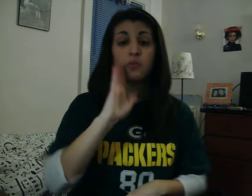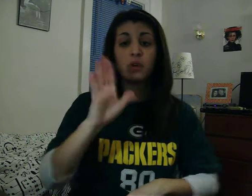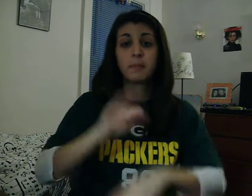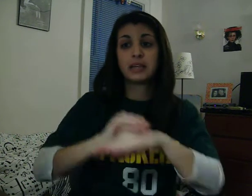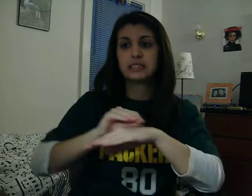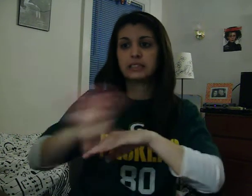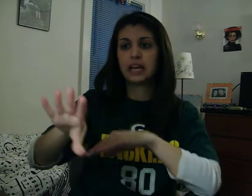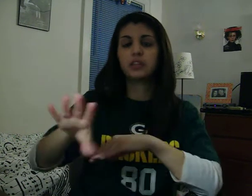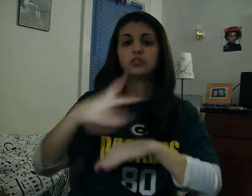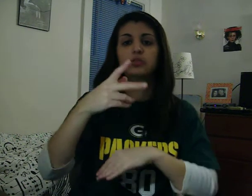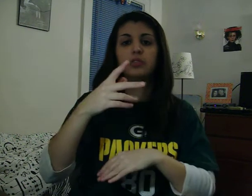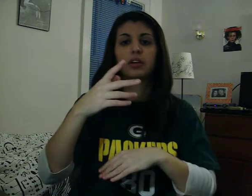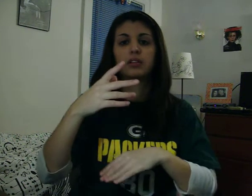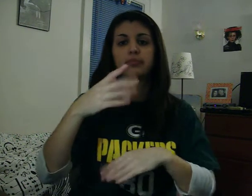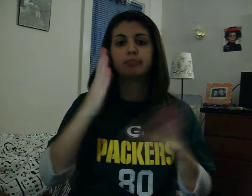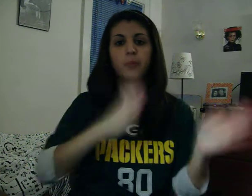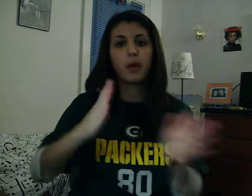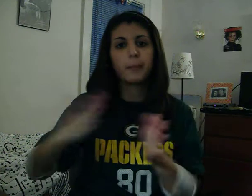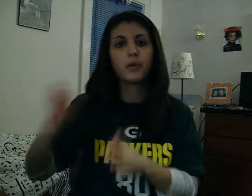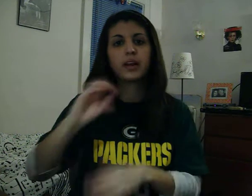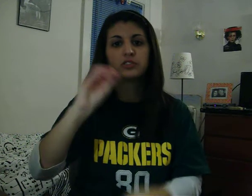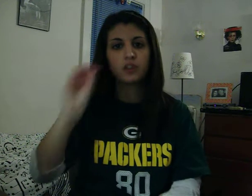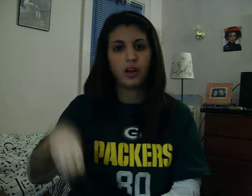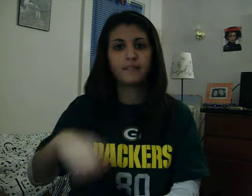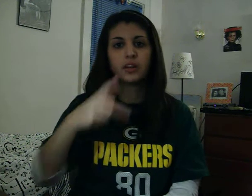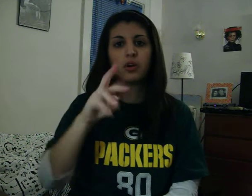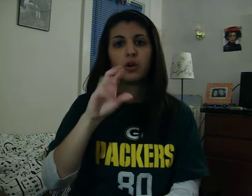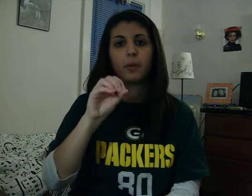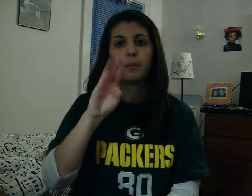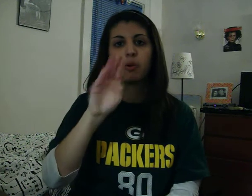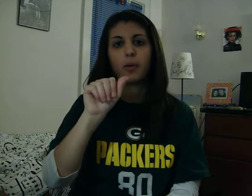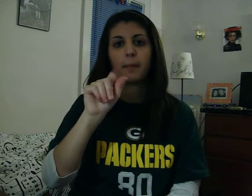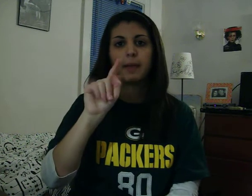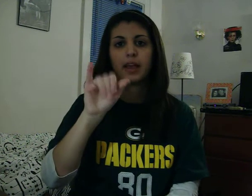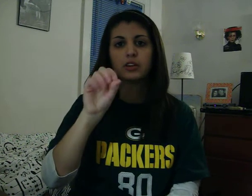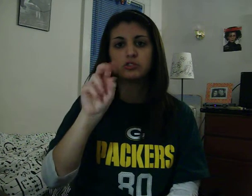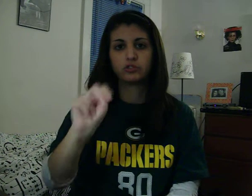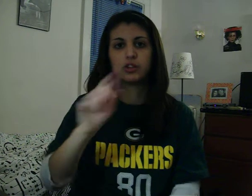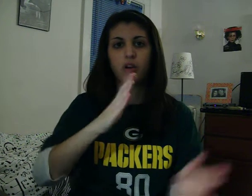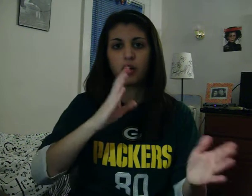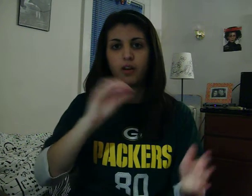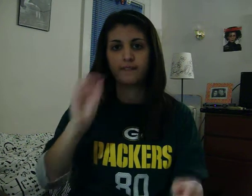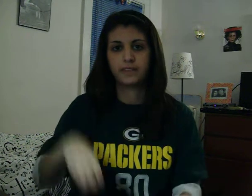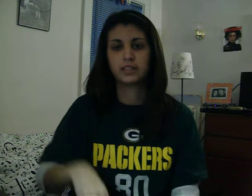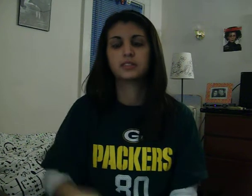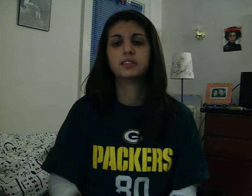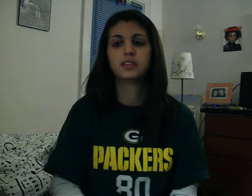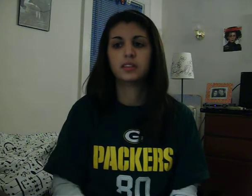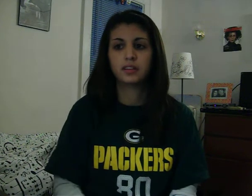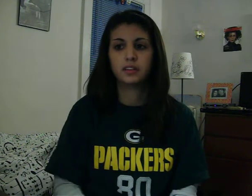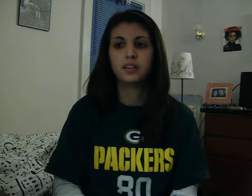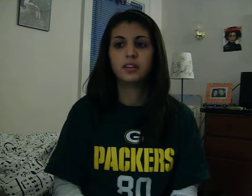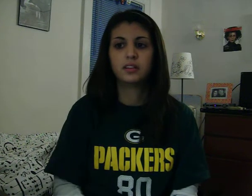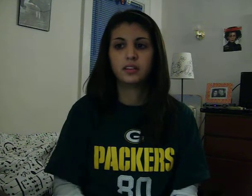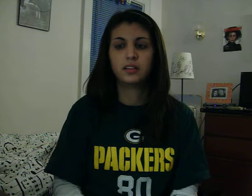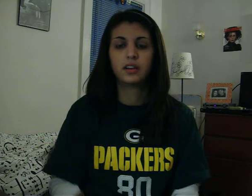and sentencing is set. At that time, the defendant is sentenced,